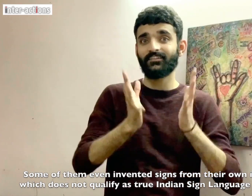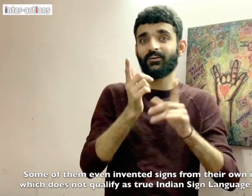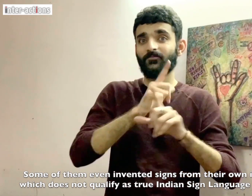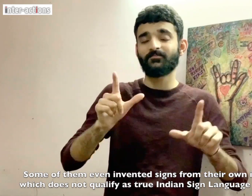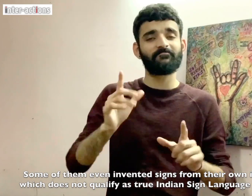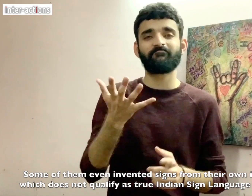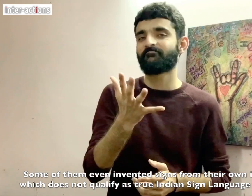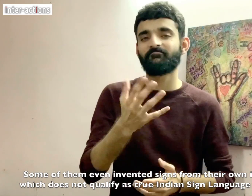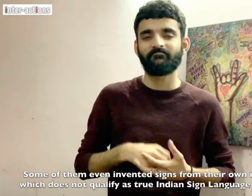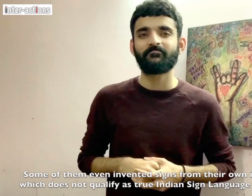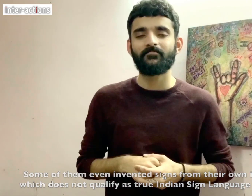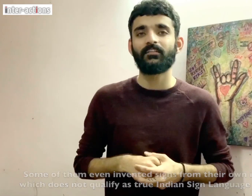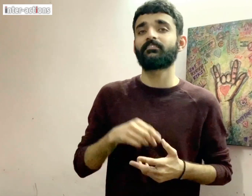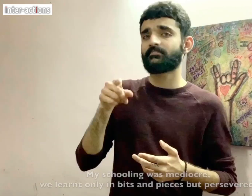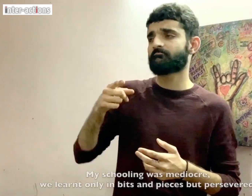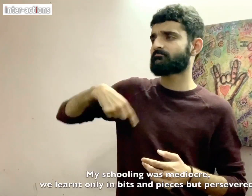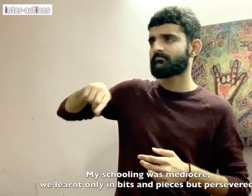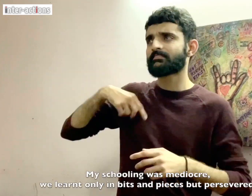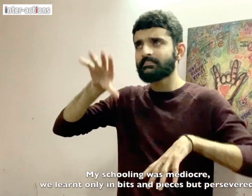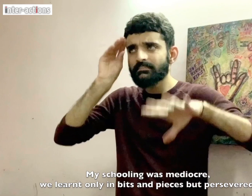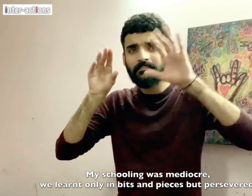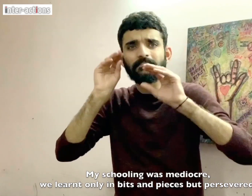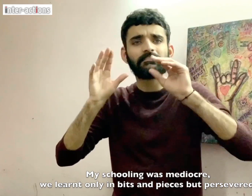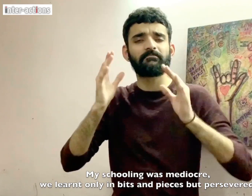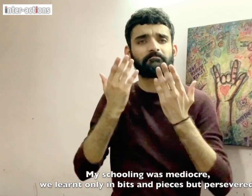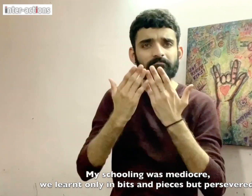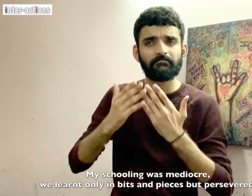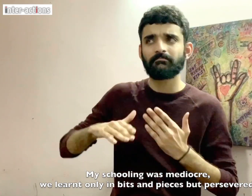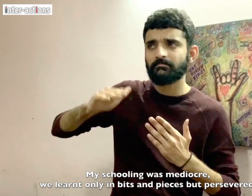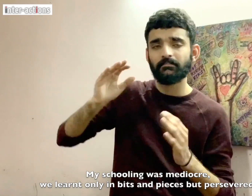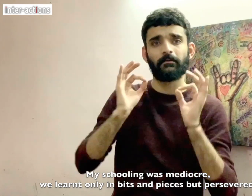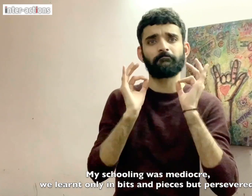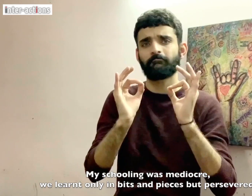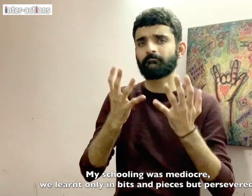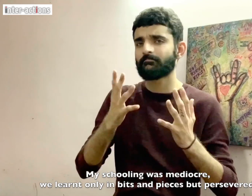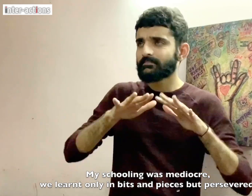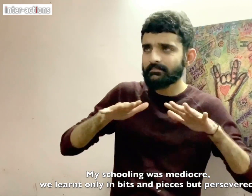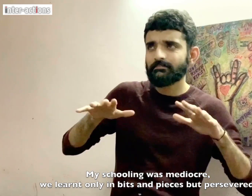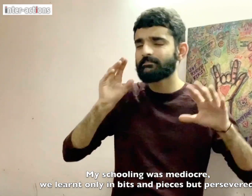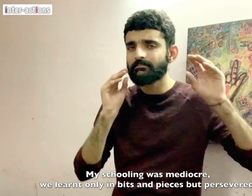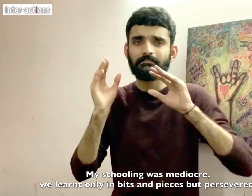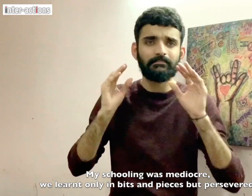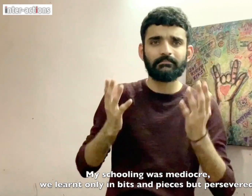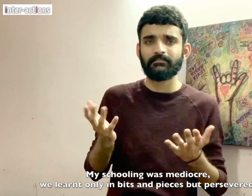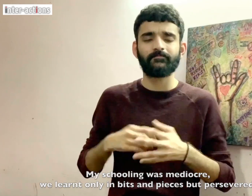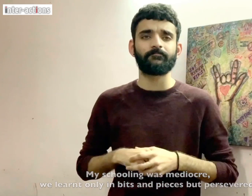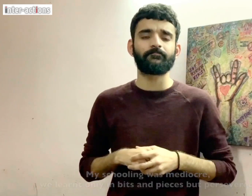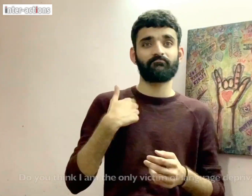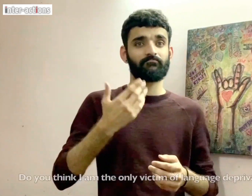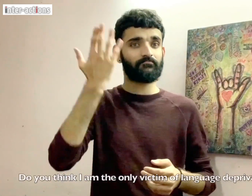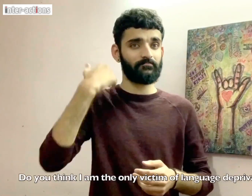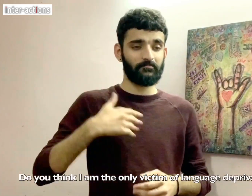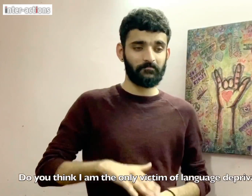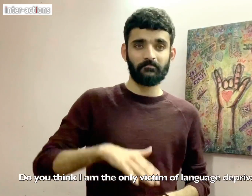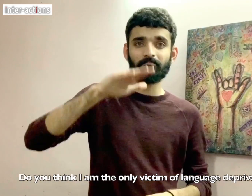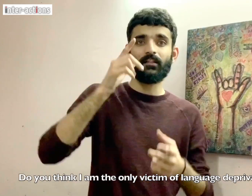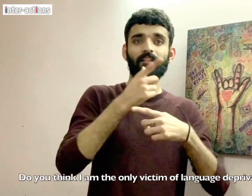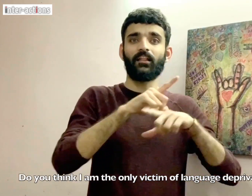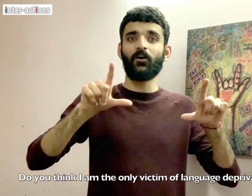qualify as true Indian Sign Language. My schooling was mediocre, we learnt only in bits and pieces, persevered. Do you think